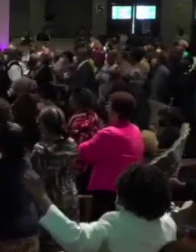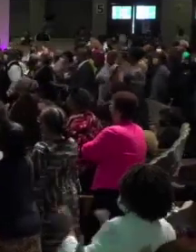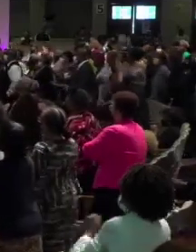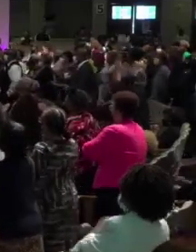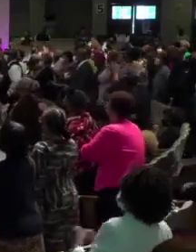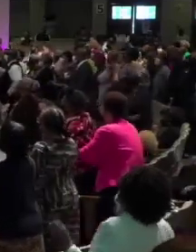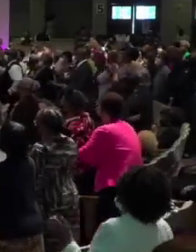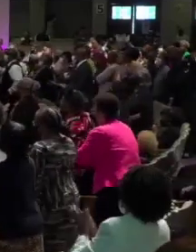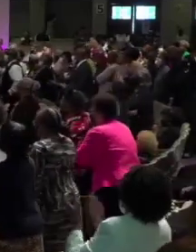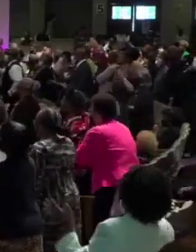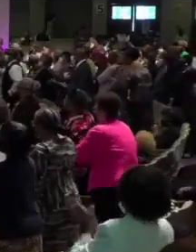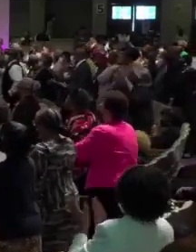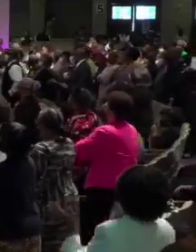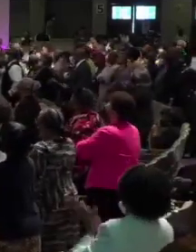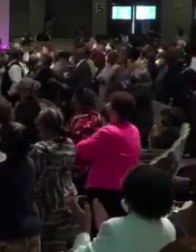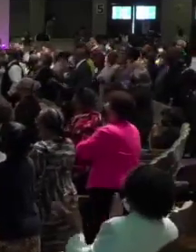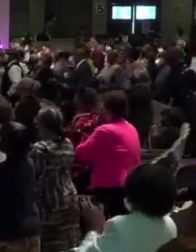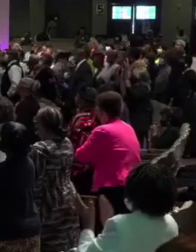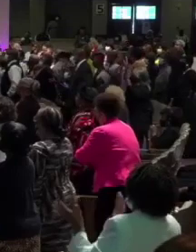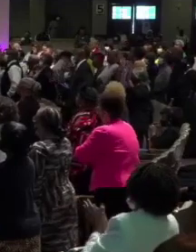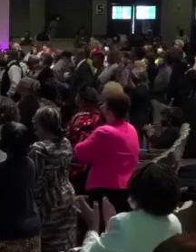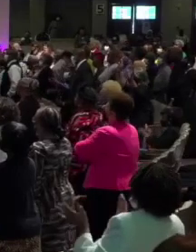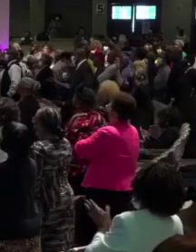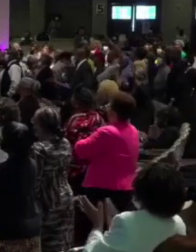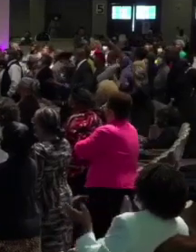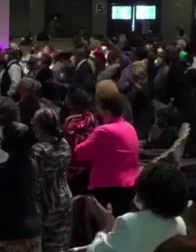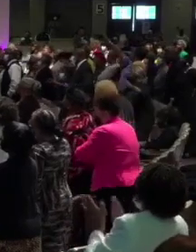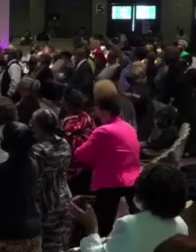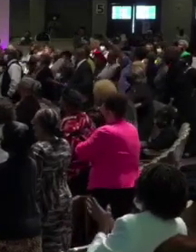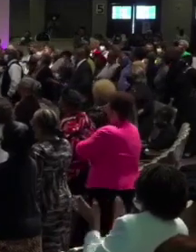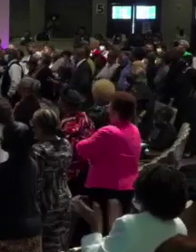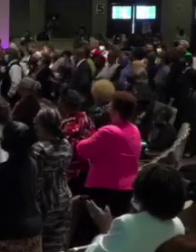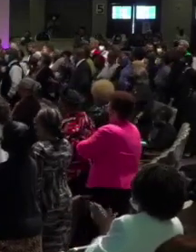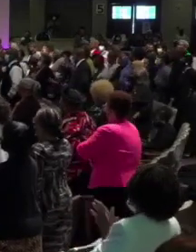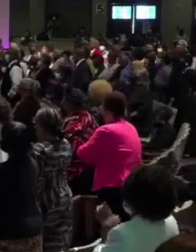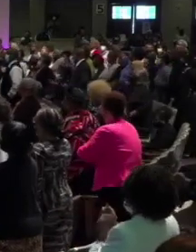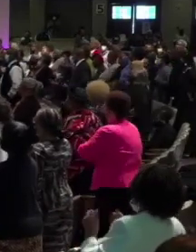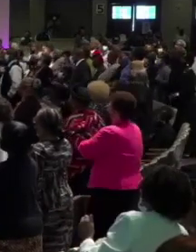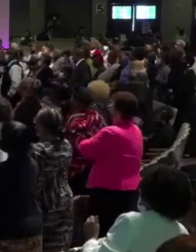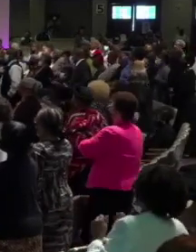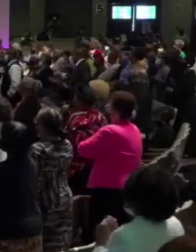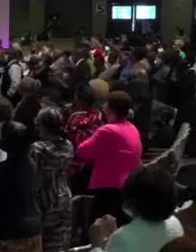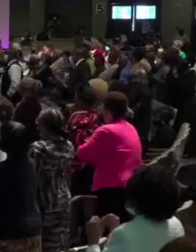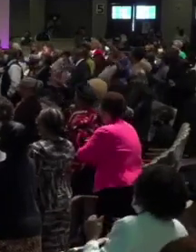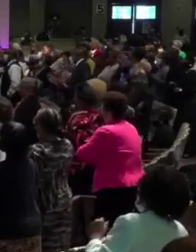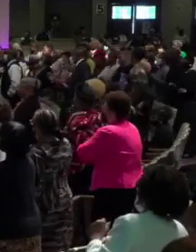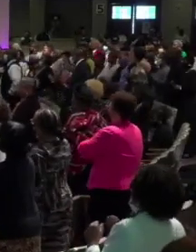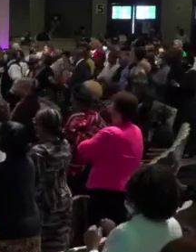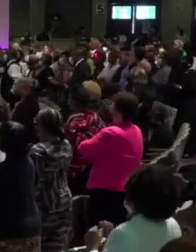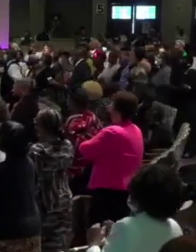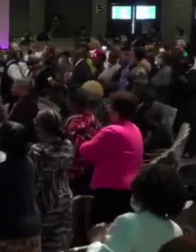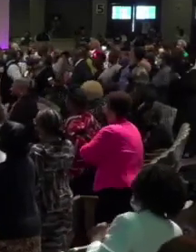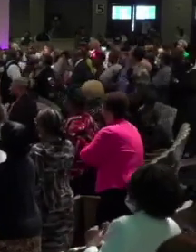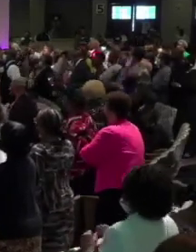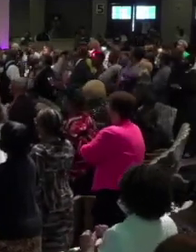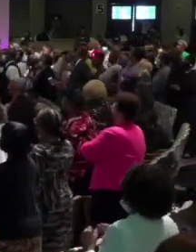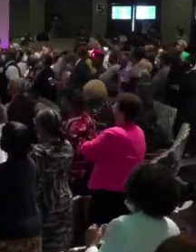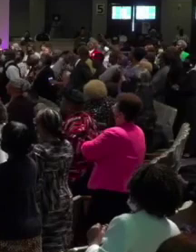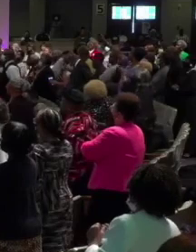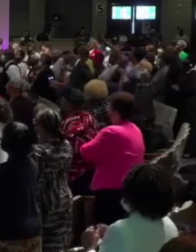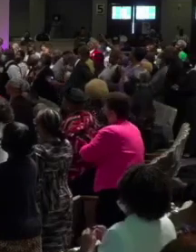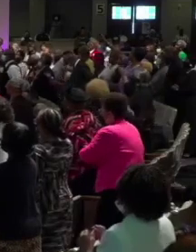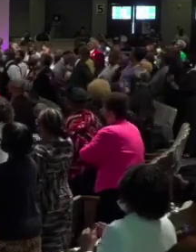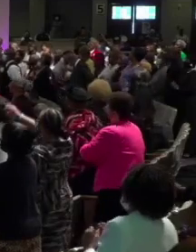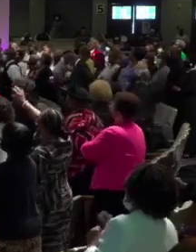great consolation. My countenance shifts. My attitude goes higher. How many of you say,